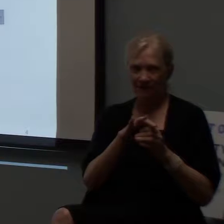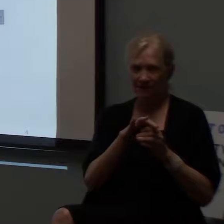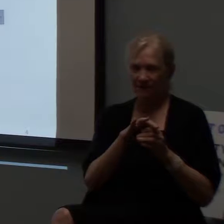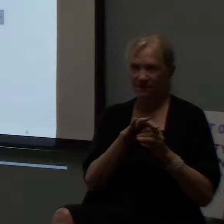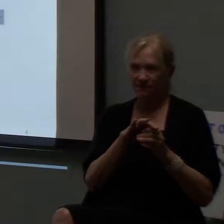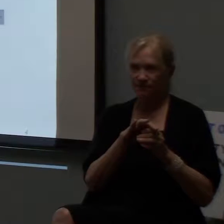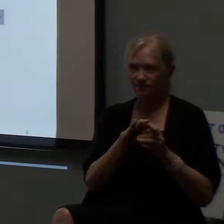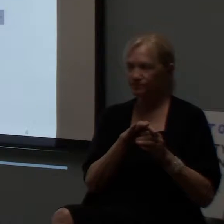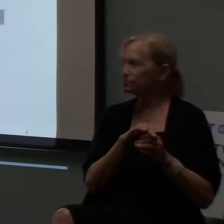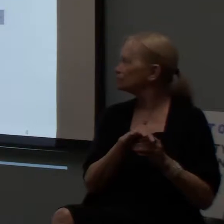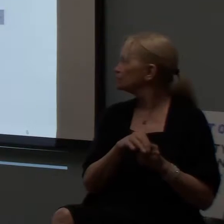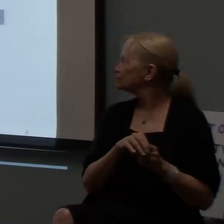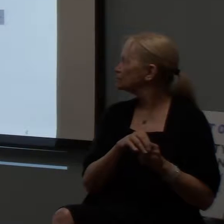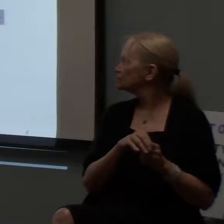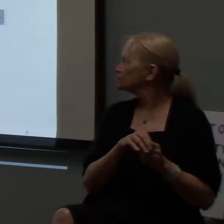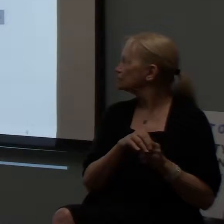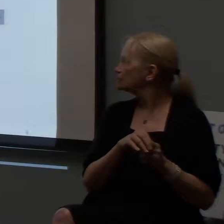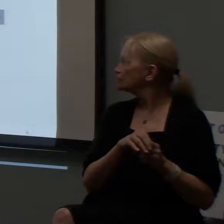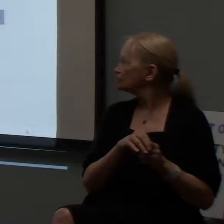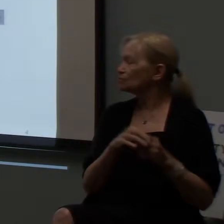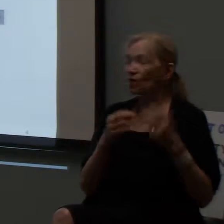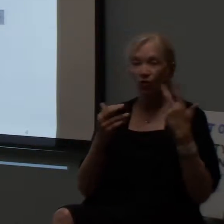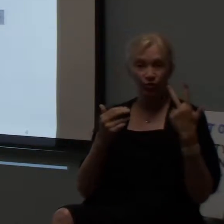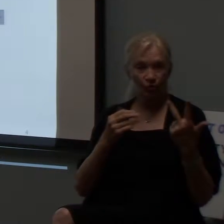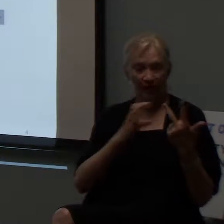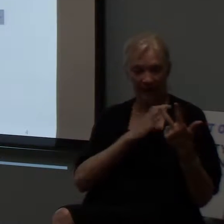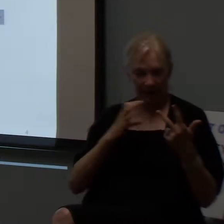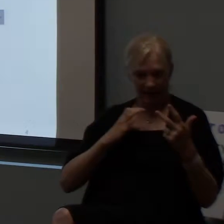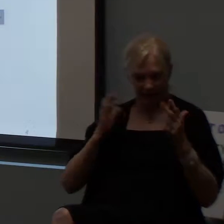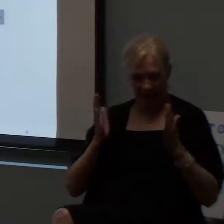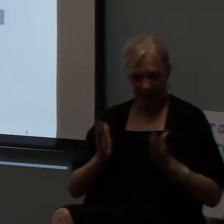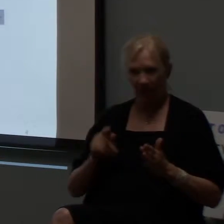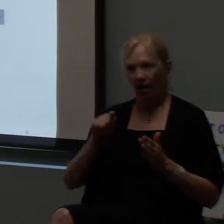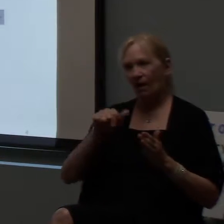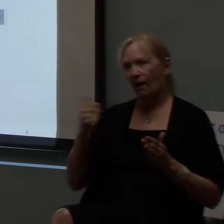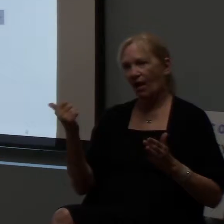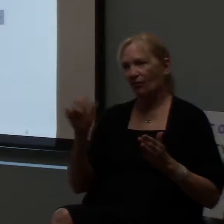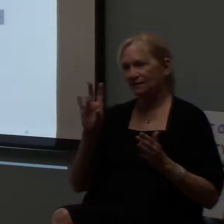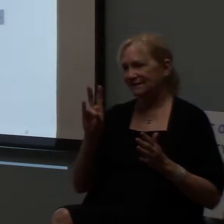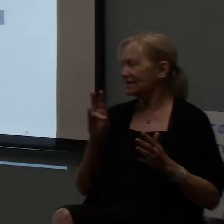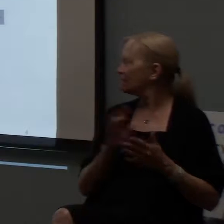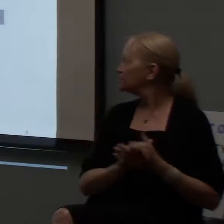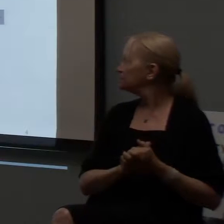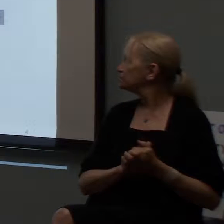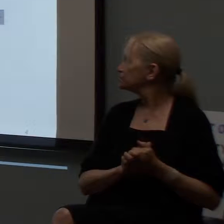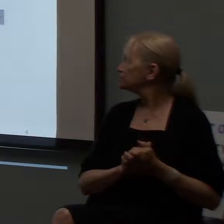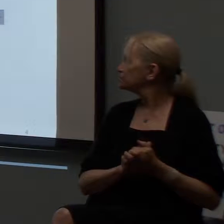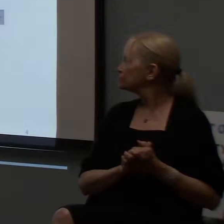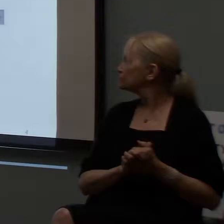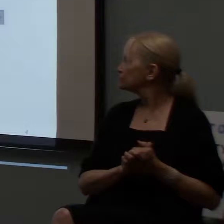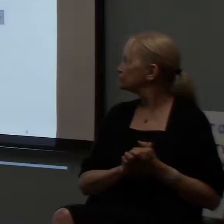10 elected officials. So that's 3 commissioners plus the other 7 offices.